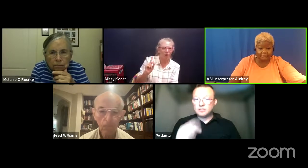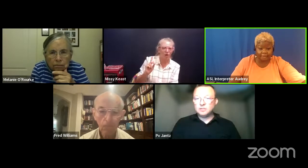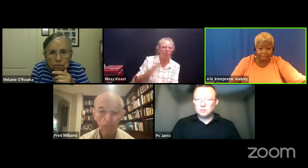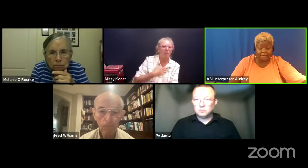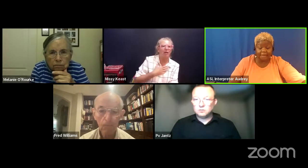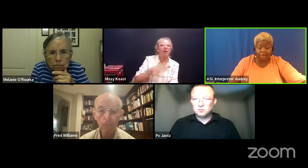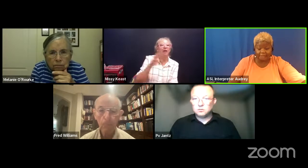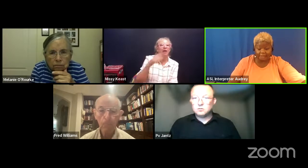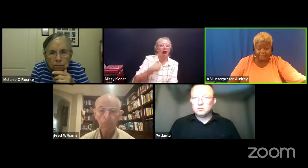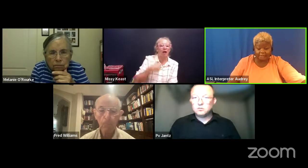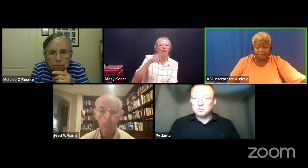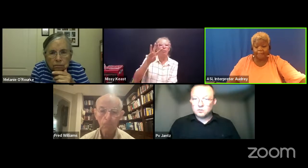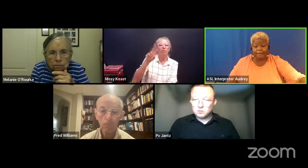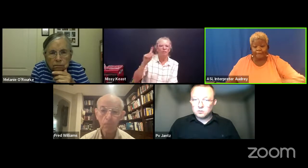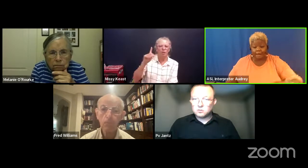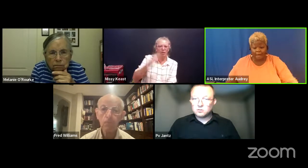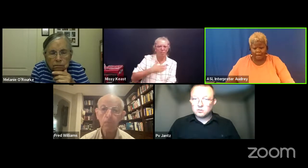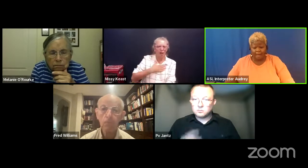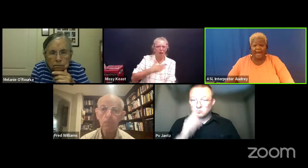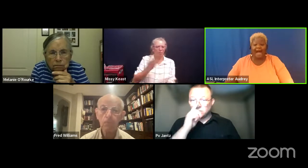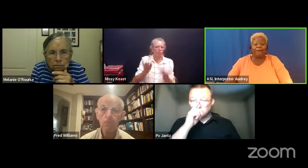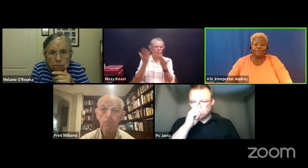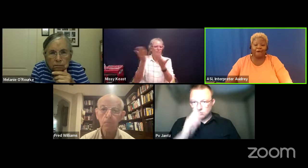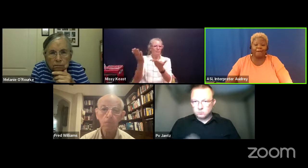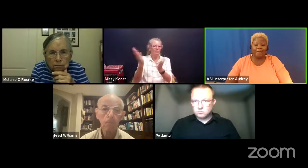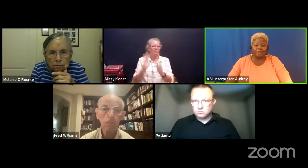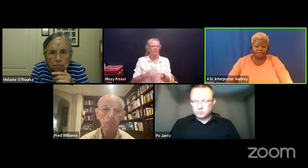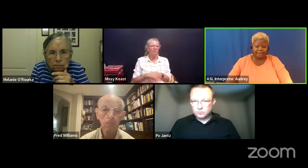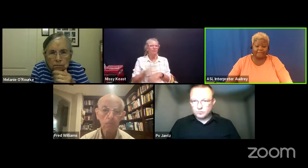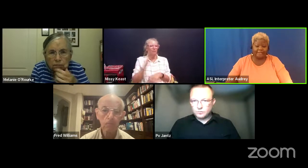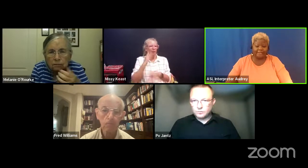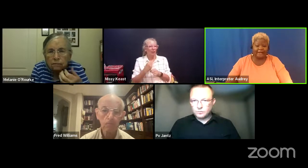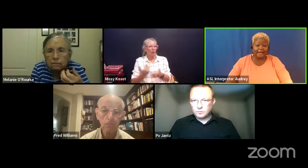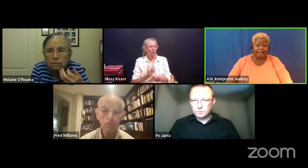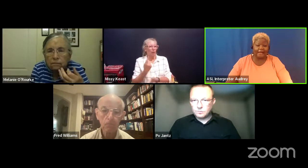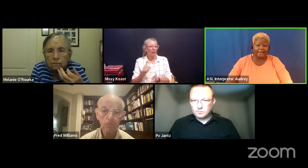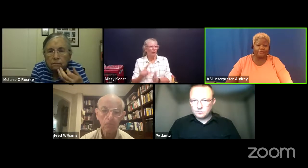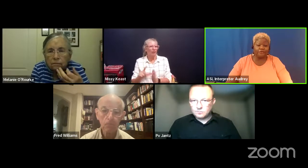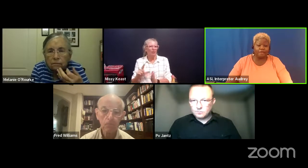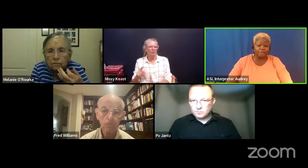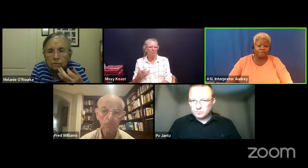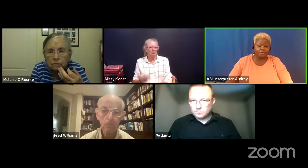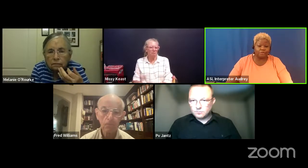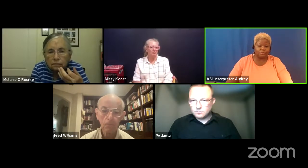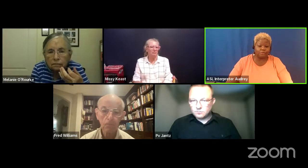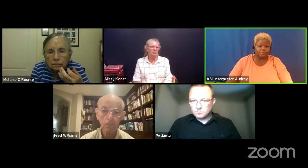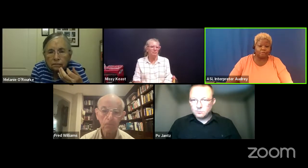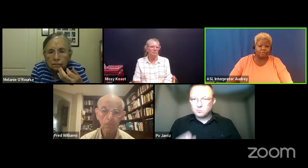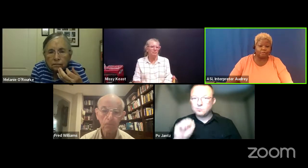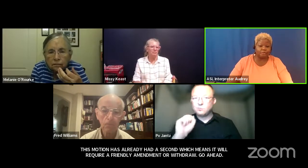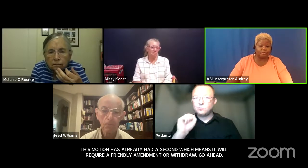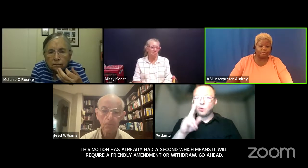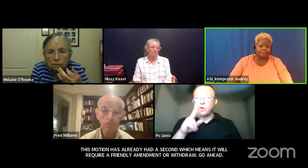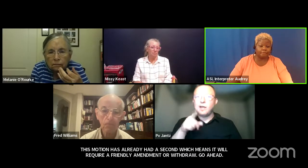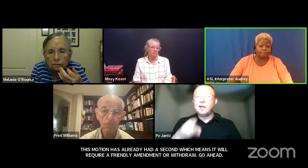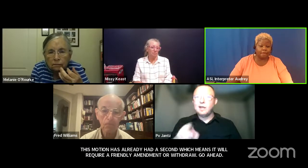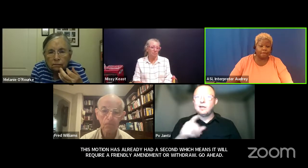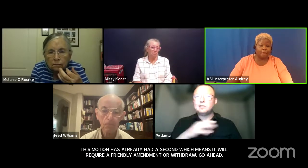Keys. Go ahead, Commissioner Keys. I withdraw my motion then at that time. I like to withdraw the motion.